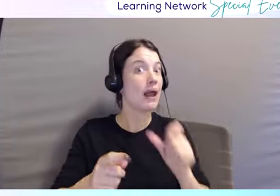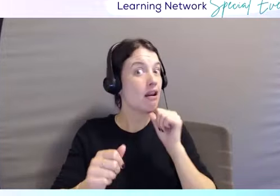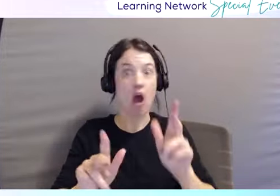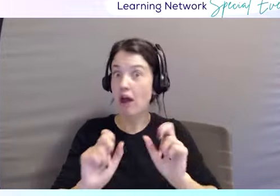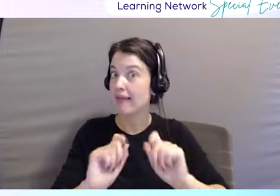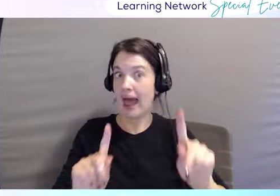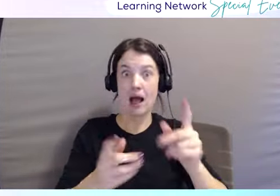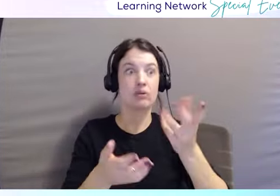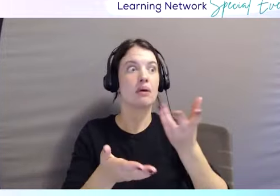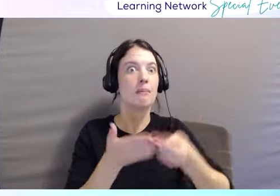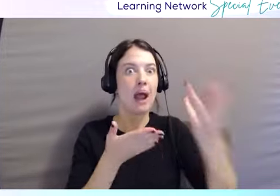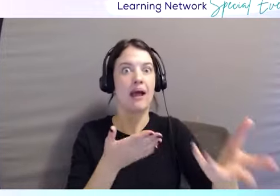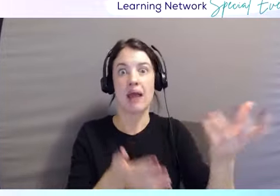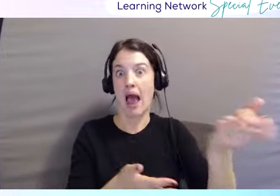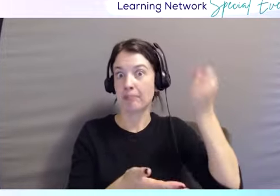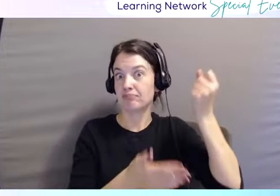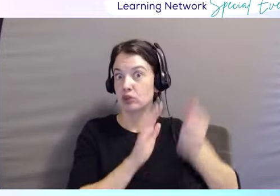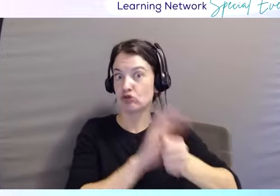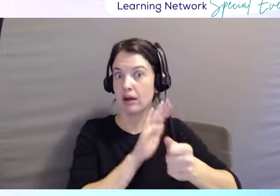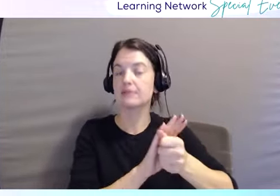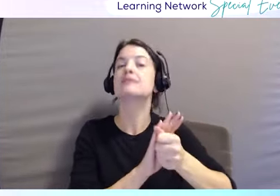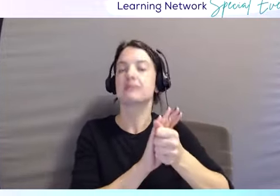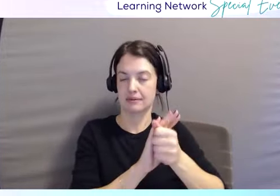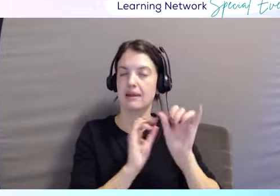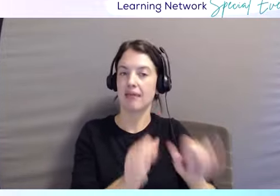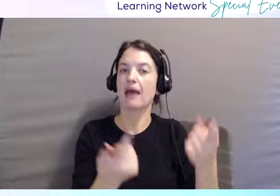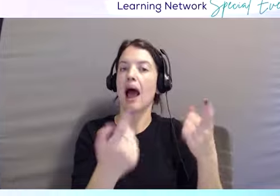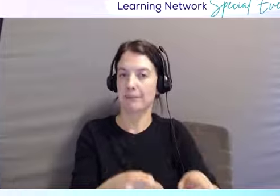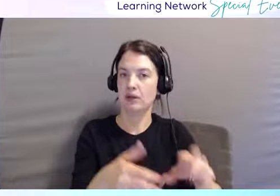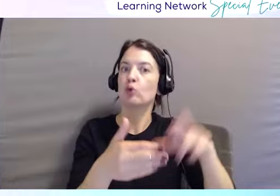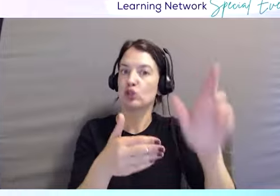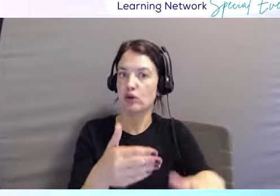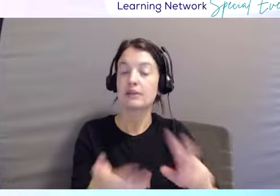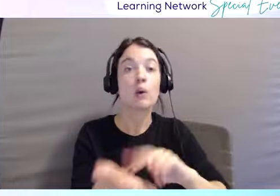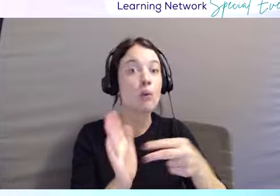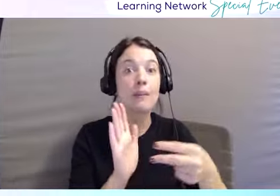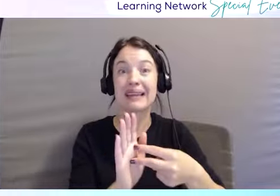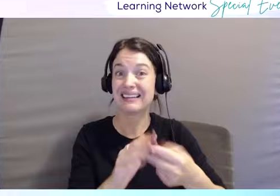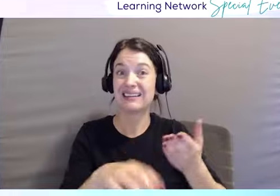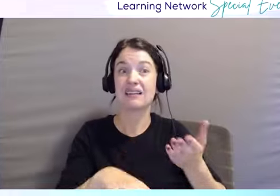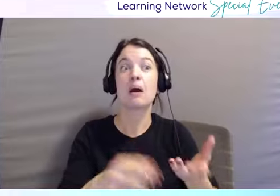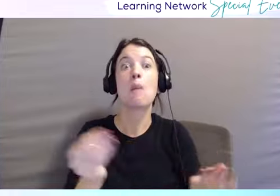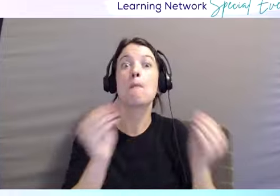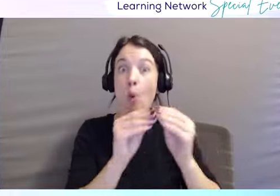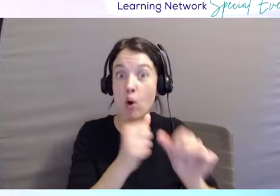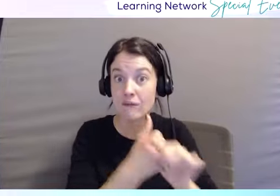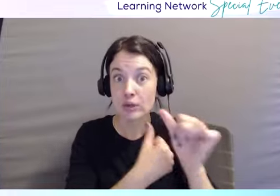into play. And that means that there is a higher risk of crime